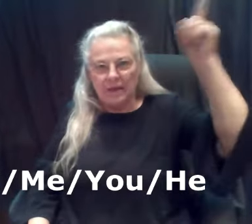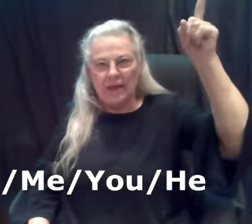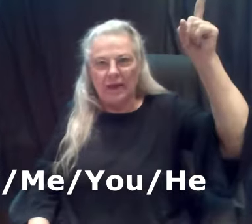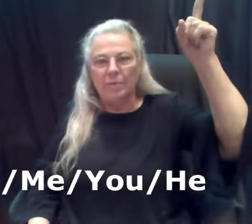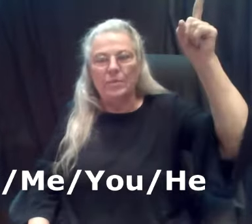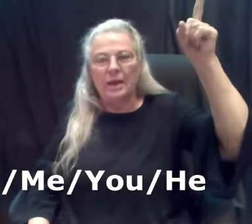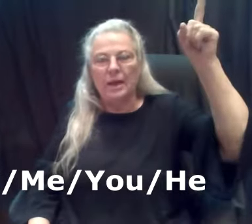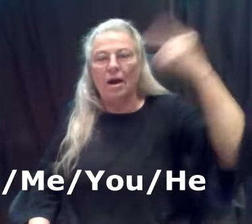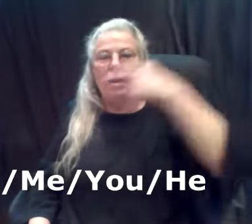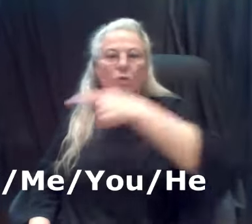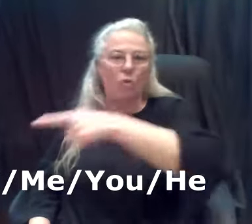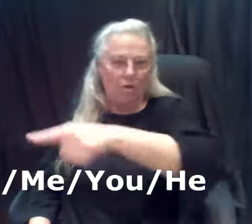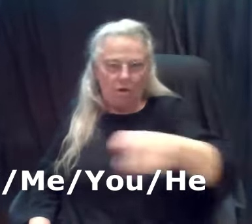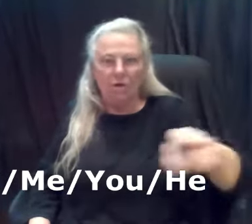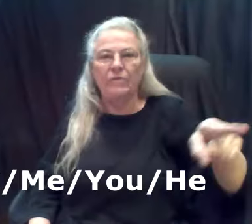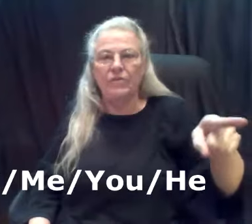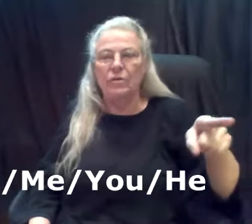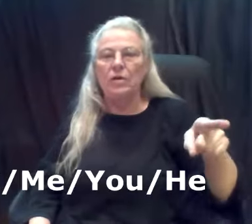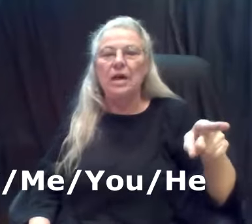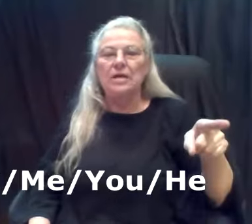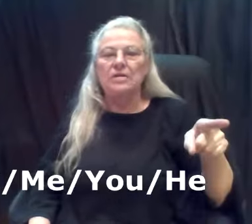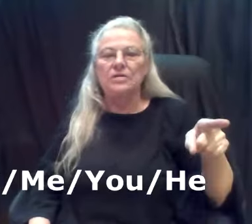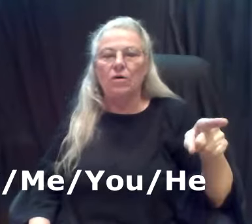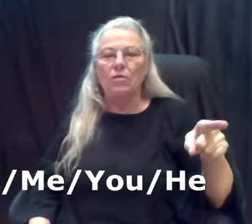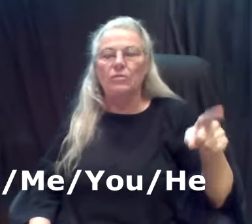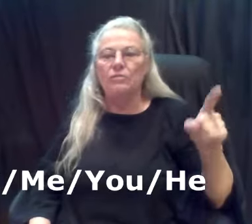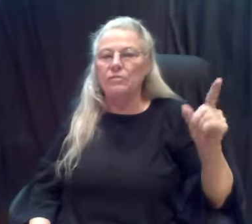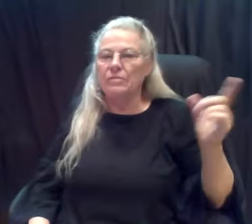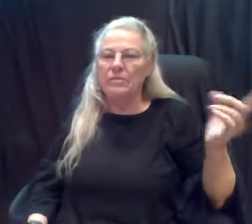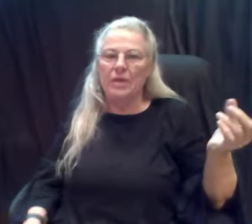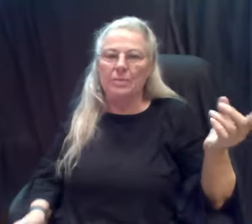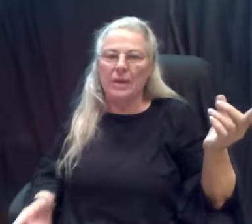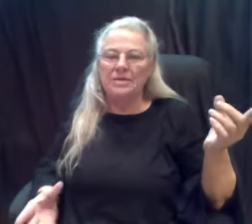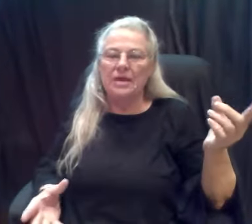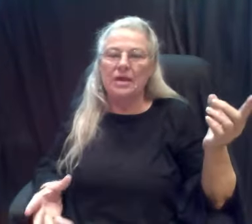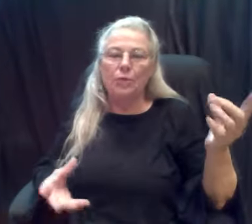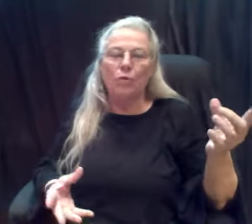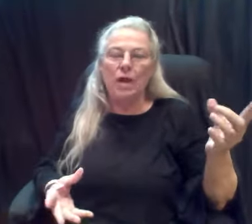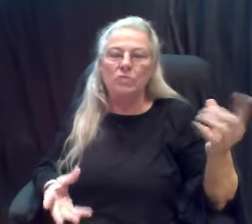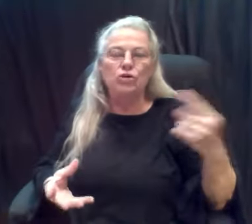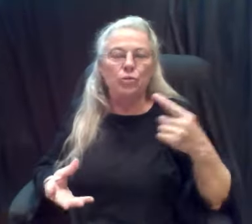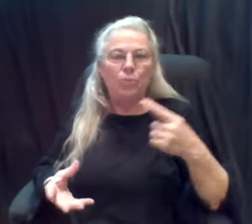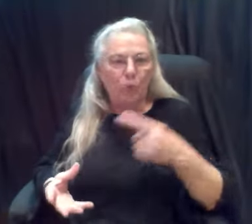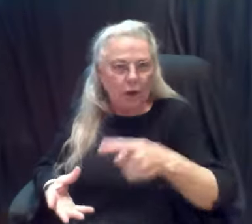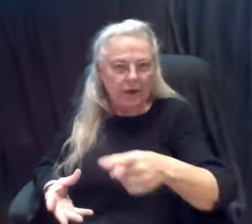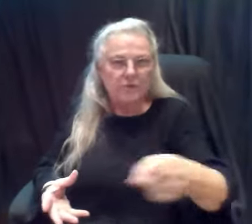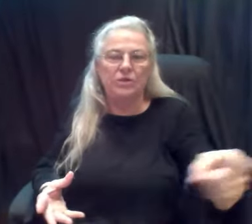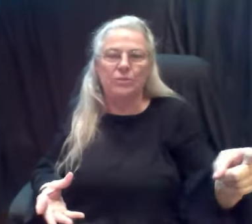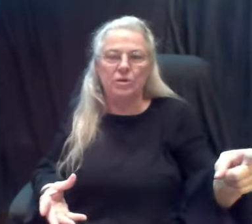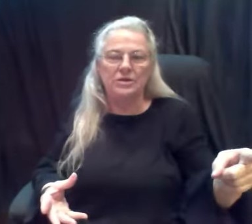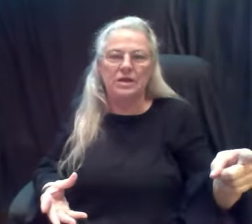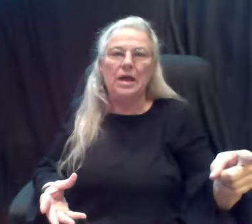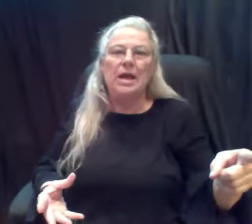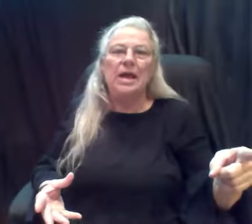he, meaning God, or all of you. So basically, pronouns, you point to the person. If